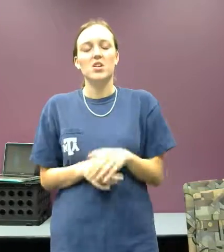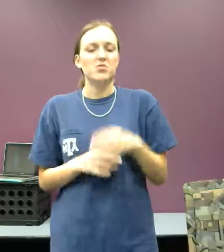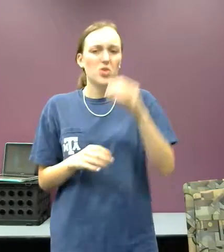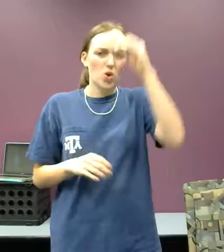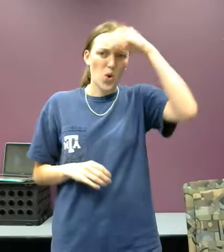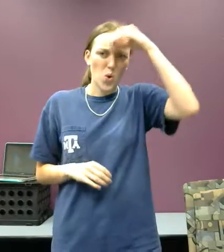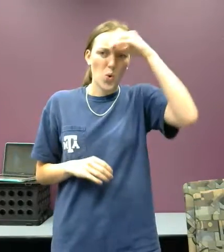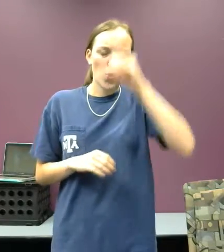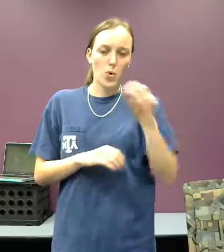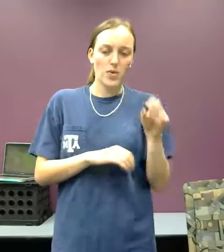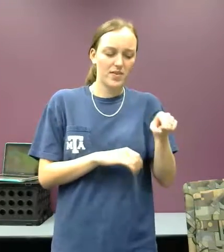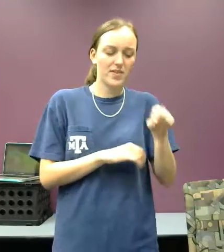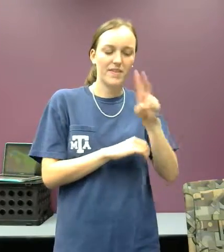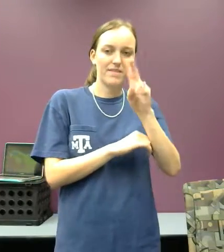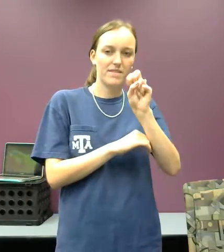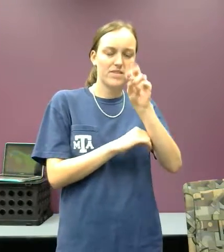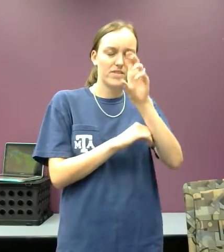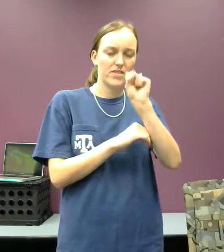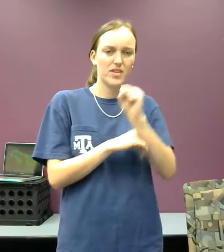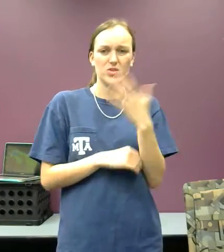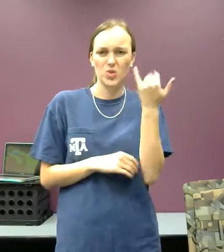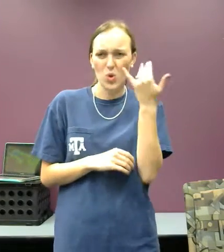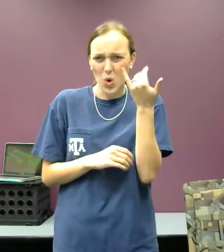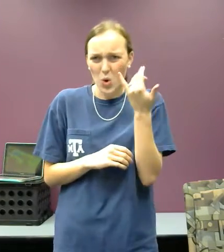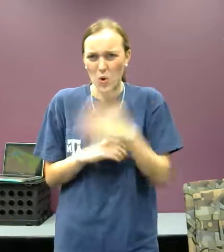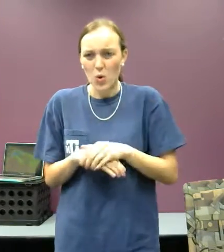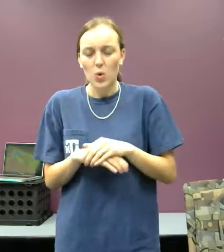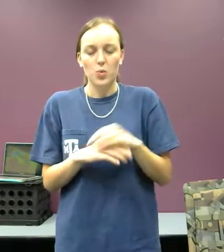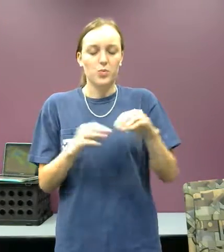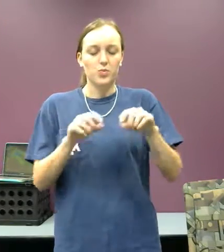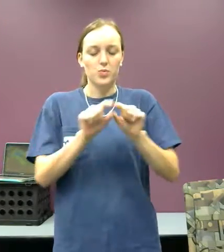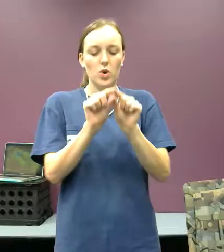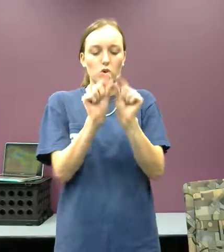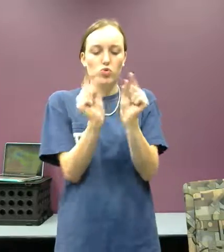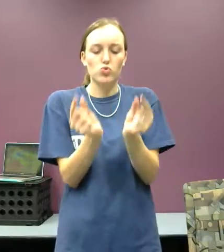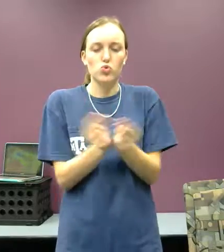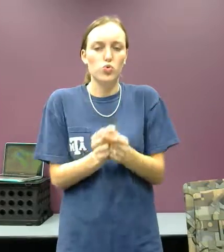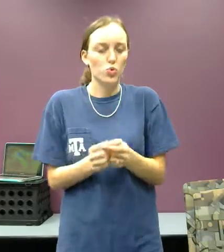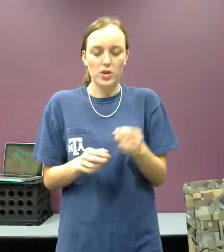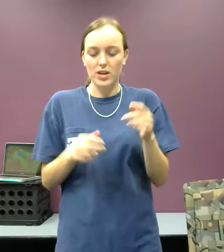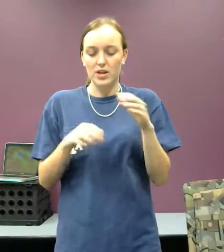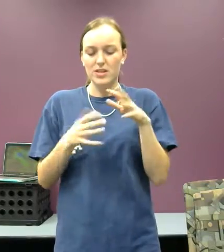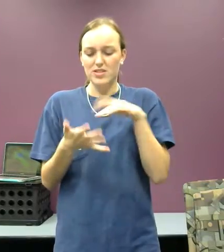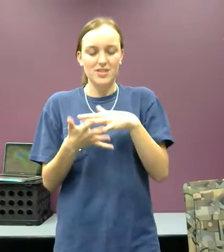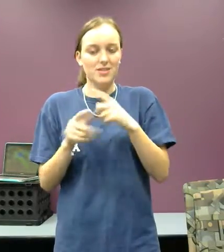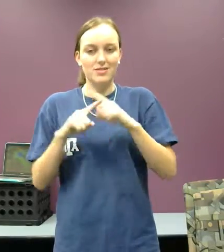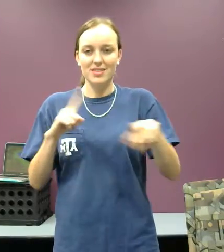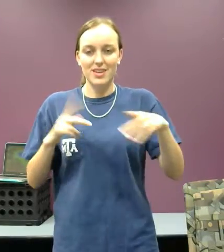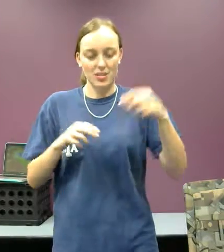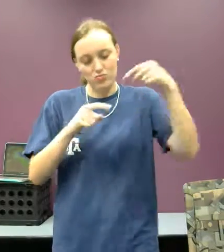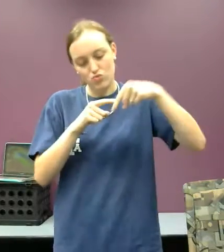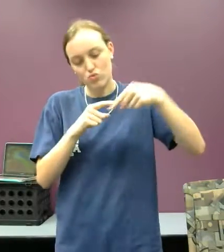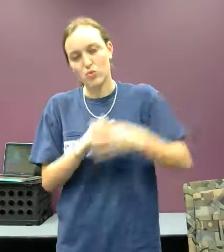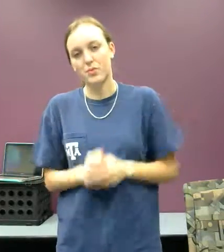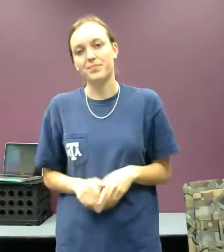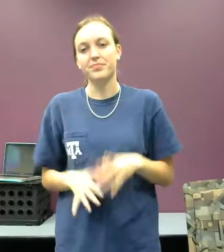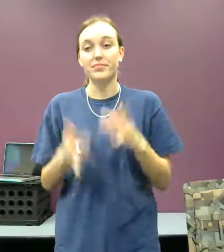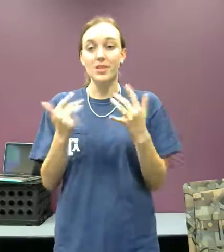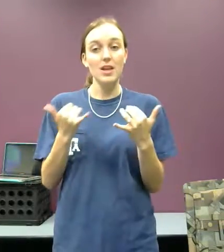thick atmosphere made it all but impossible to study. But today, using radar, ultraviolet imaging, and infrared photography, astronomers have been able to glimpse